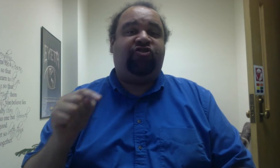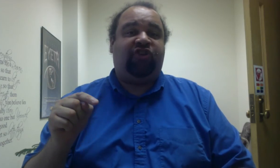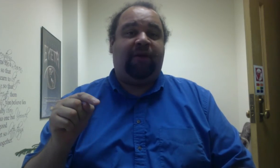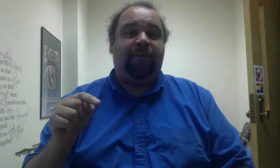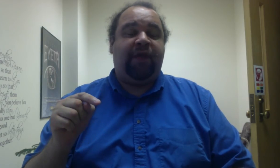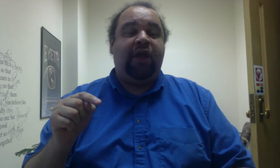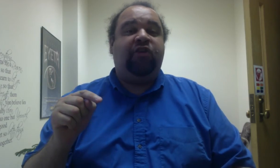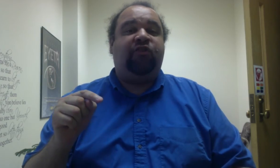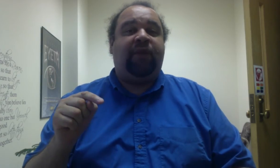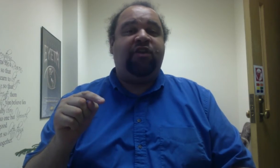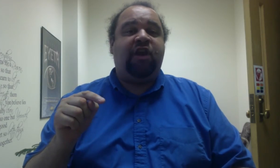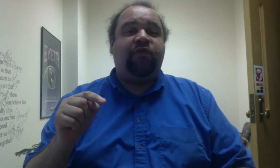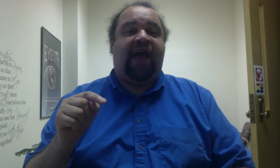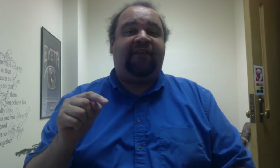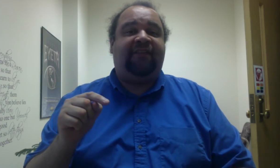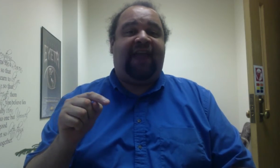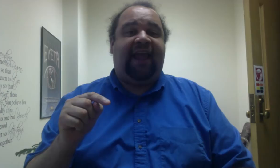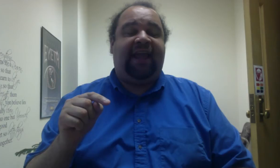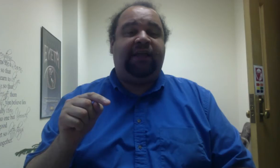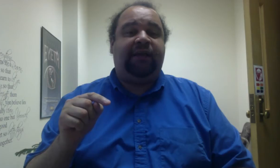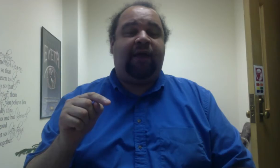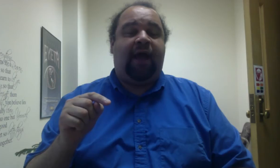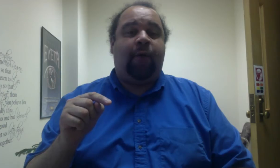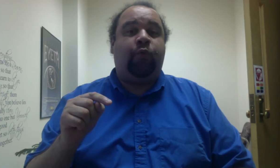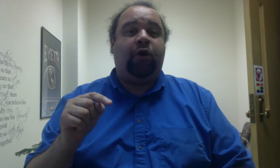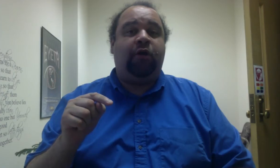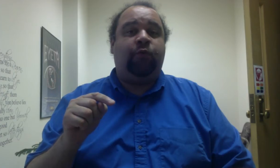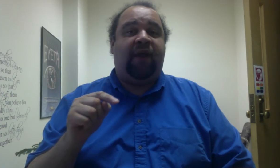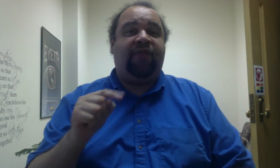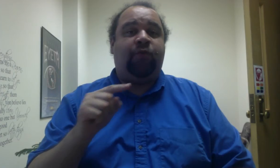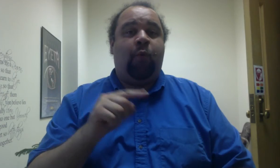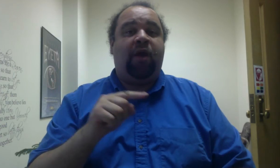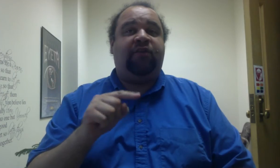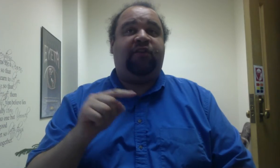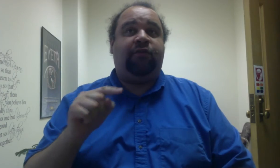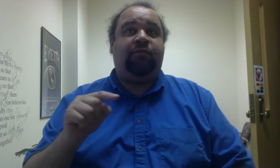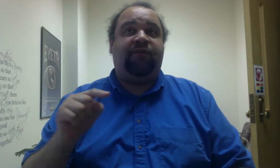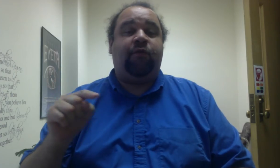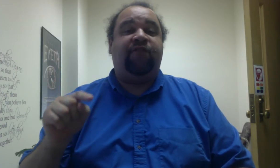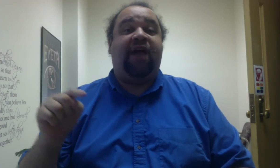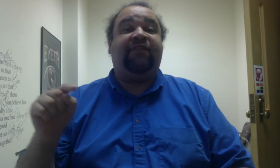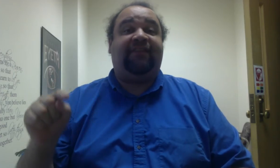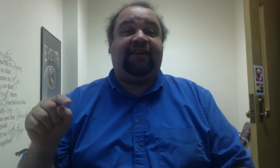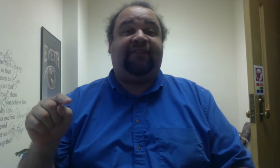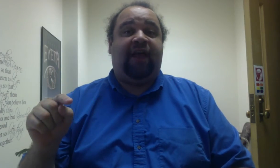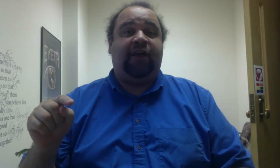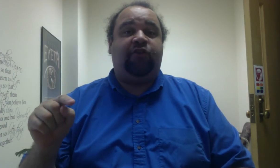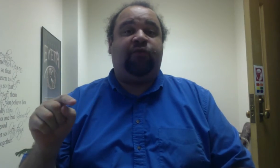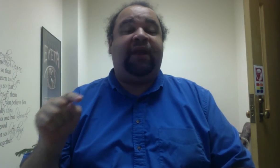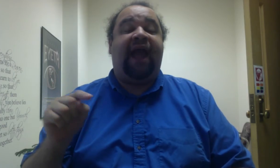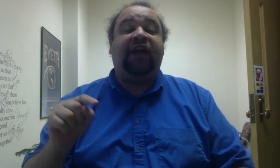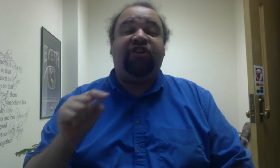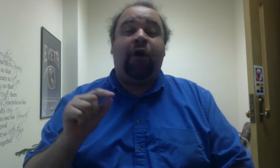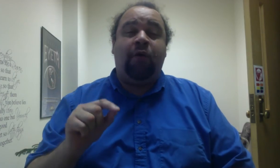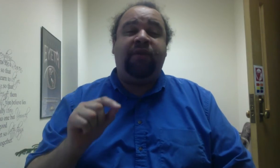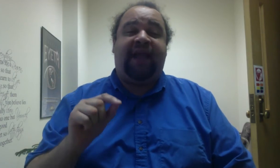ch. So even though that's a word with 1, 2, 3, 4, 5, 6 letters, we actually only